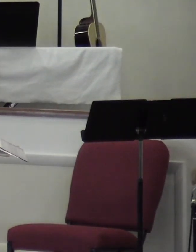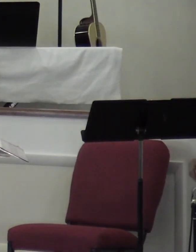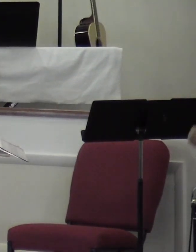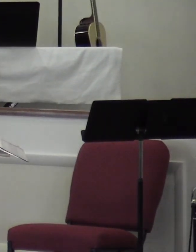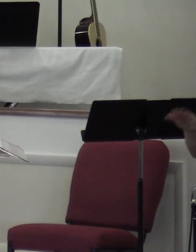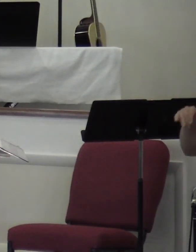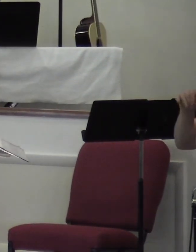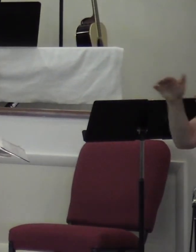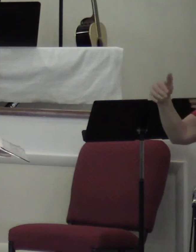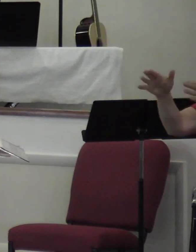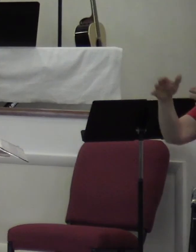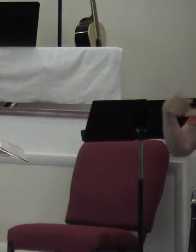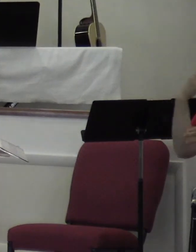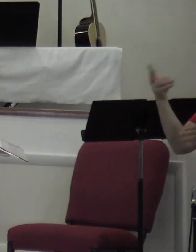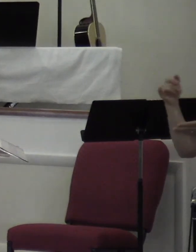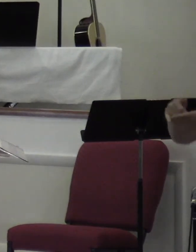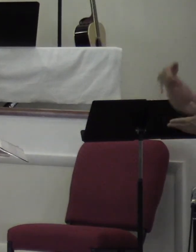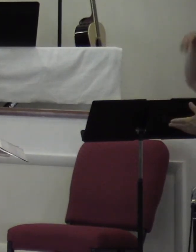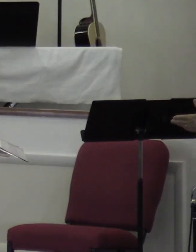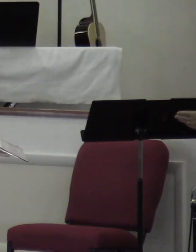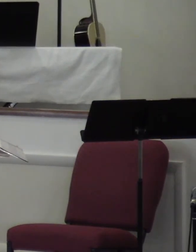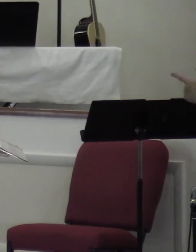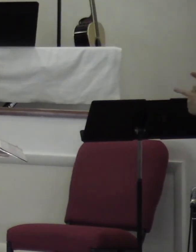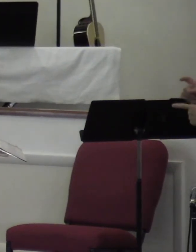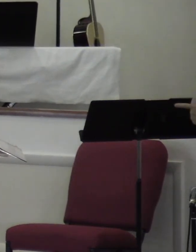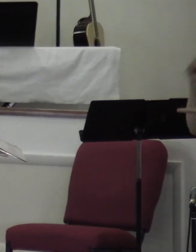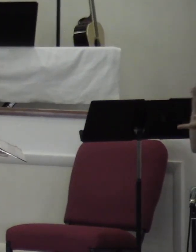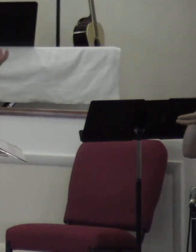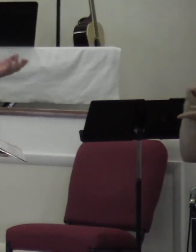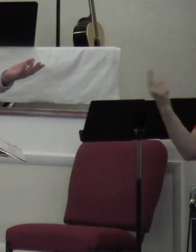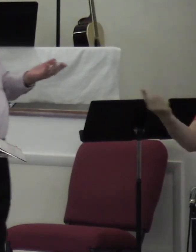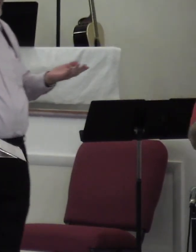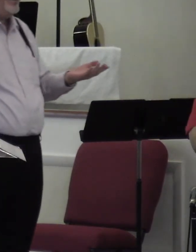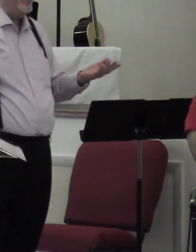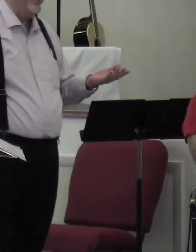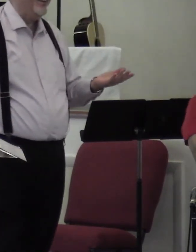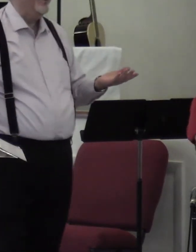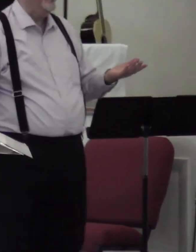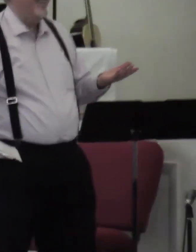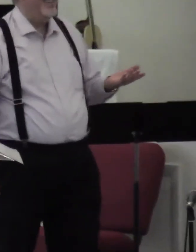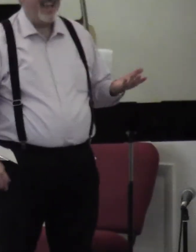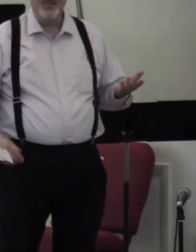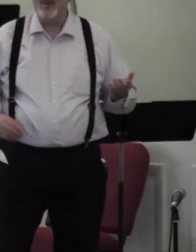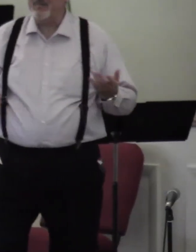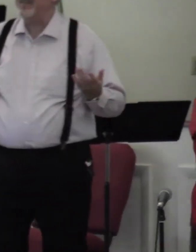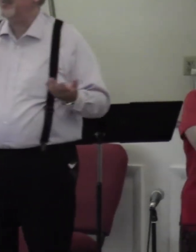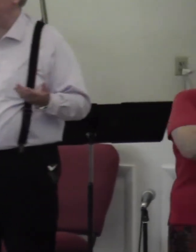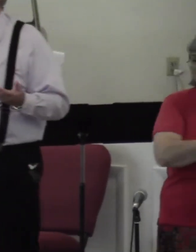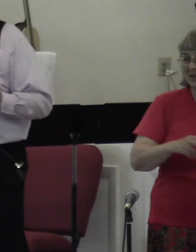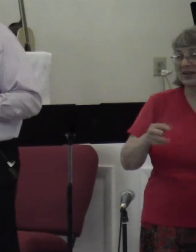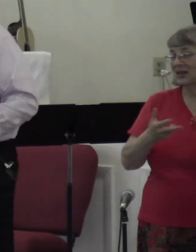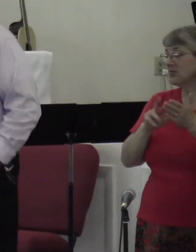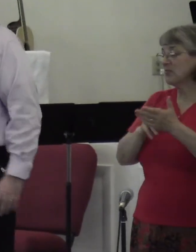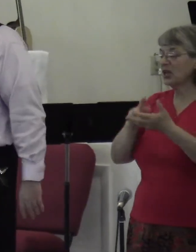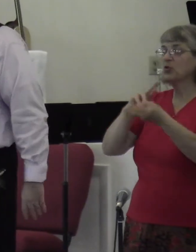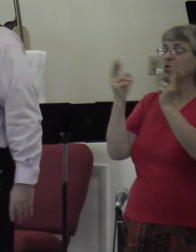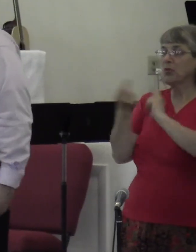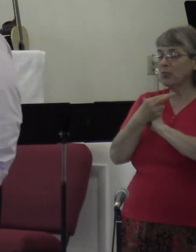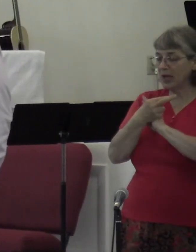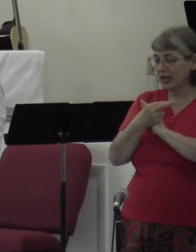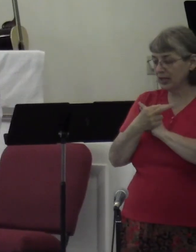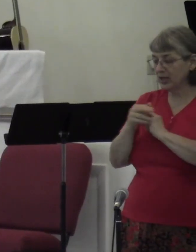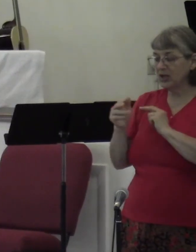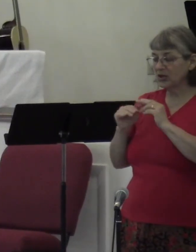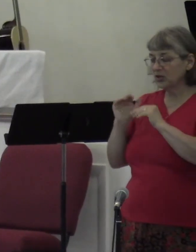We're walking down the road and you see that lion and you decide to turn around and go the other way. That's what it means to repent. It means you're going